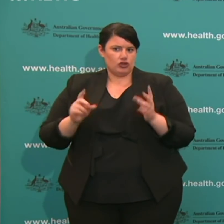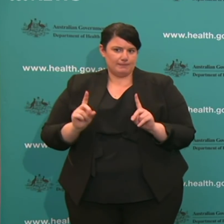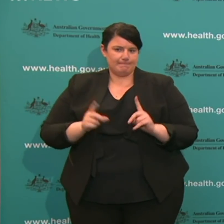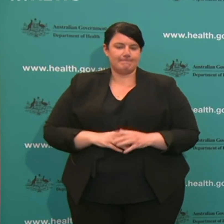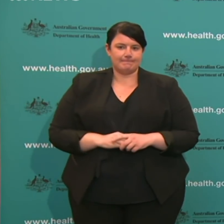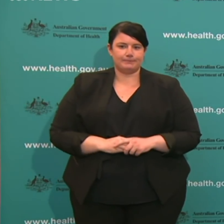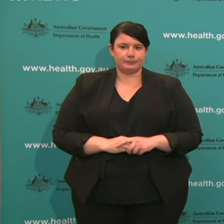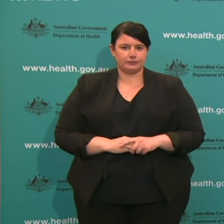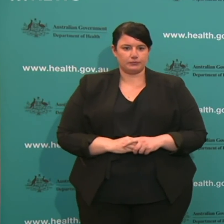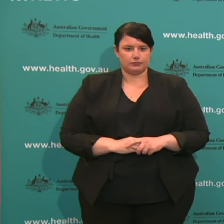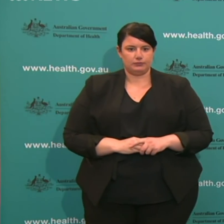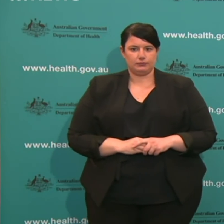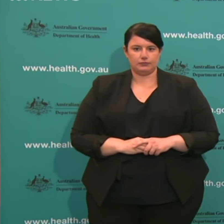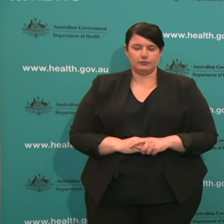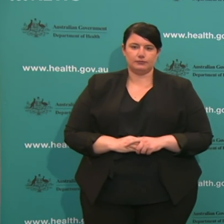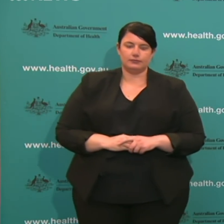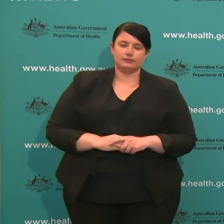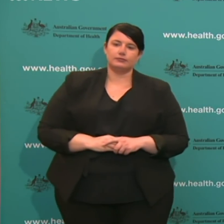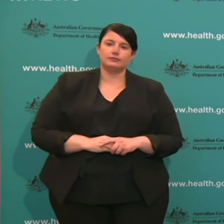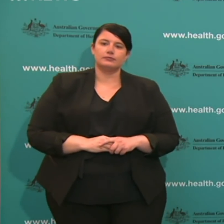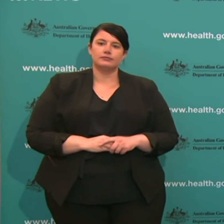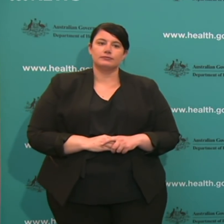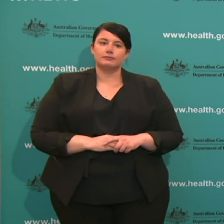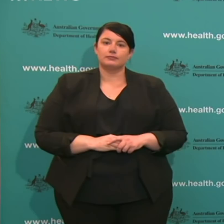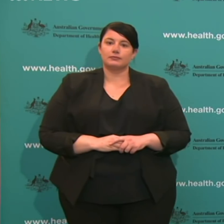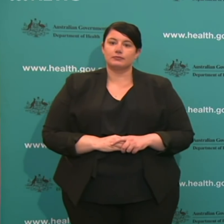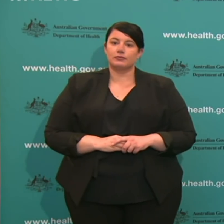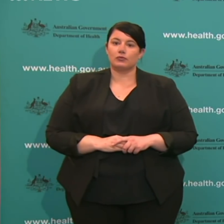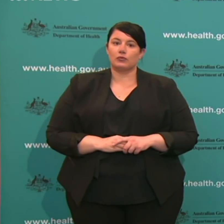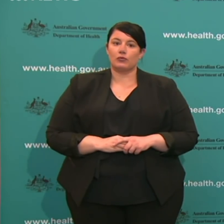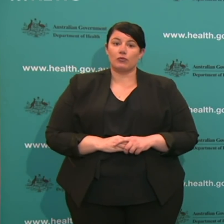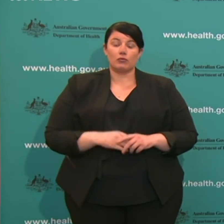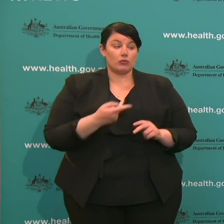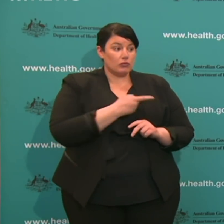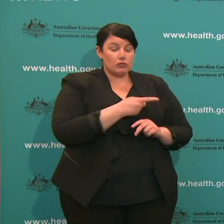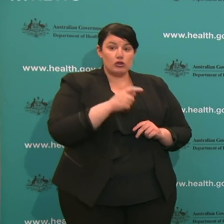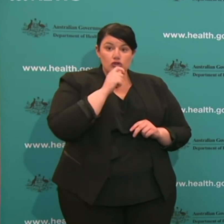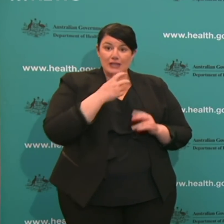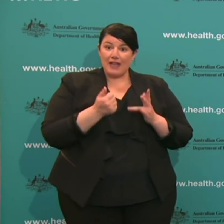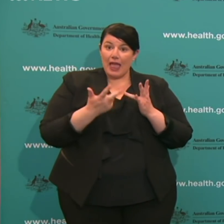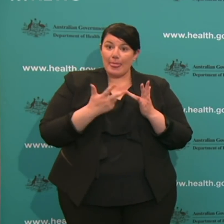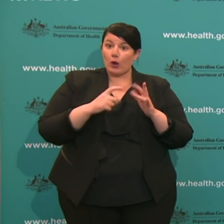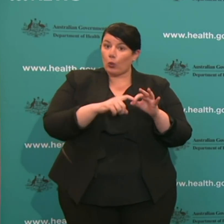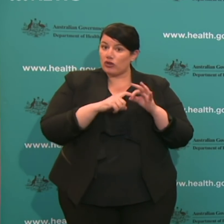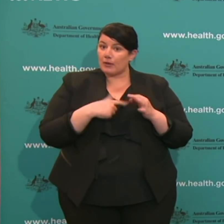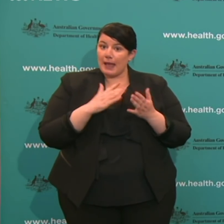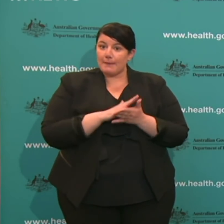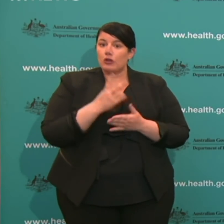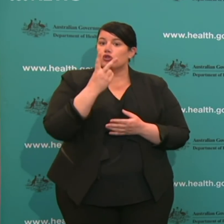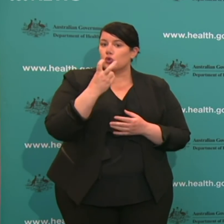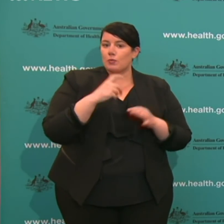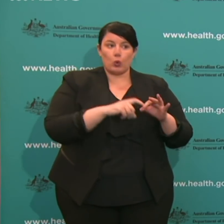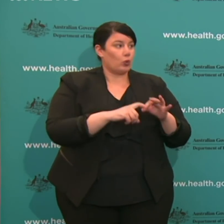question. And I'm sure people are still online, so if you do have other questions, I'm happy to take some more, maybe two